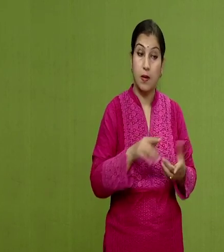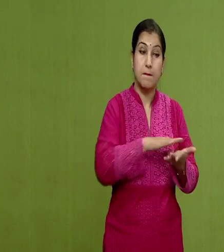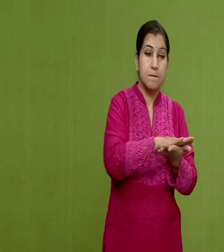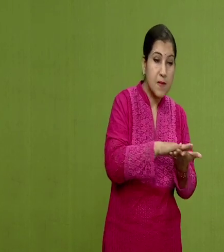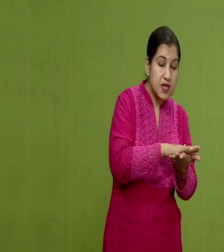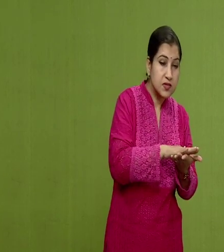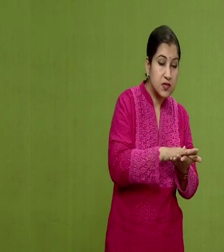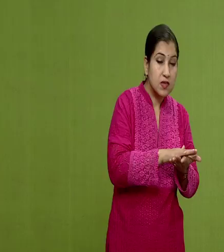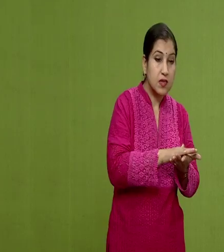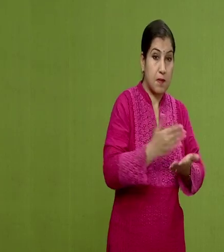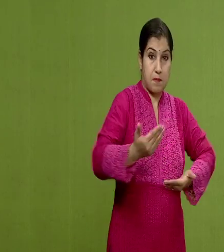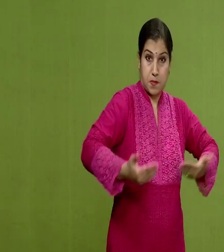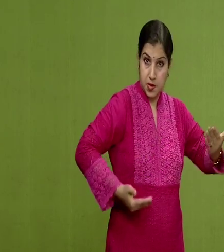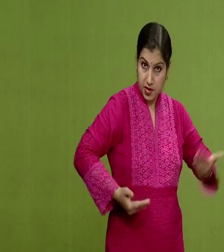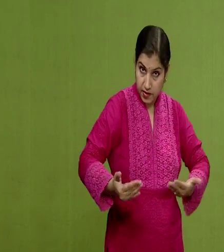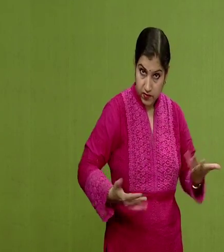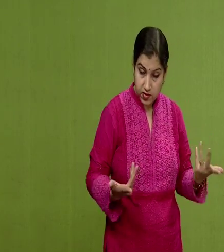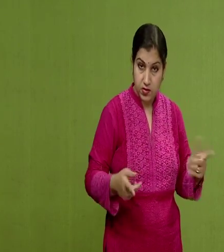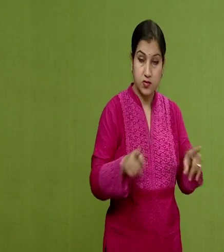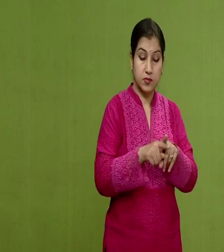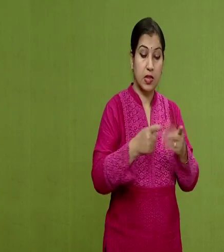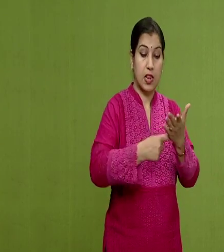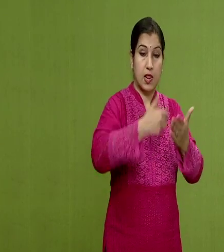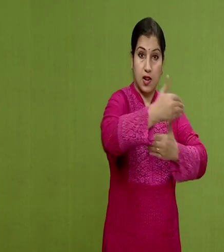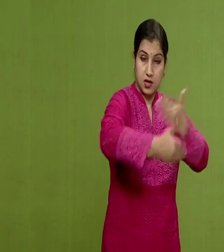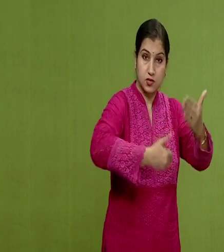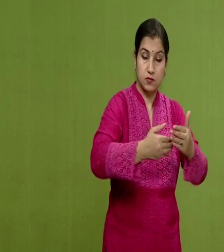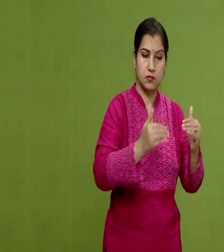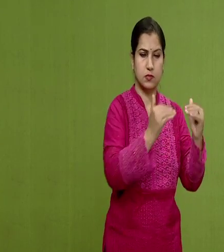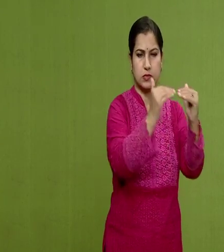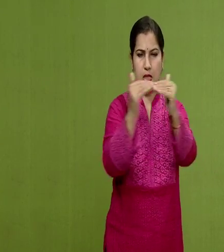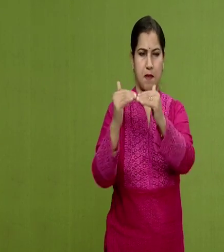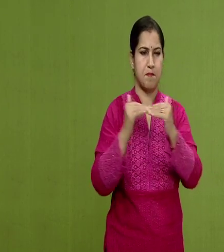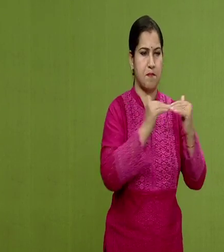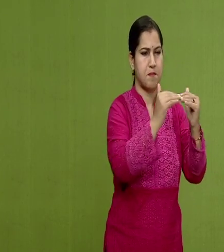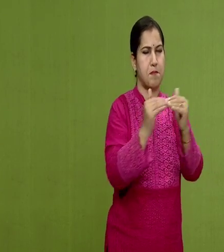of behavior and relations are more or less.